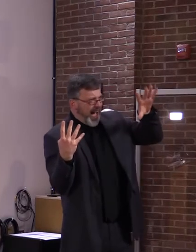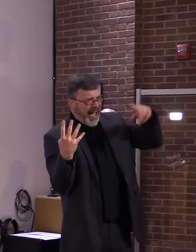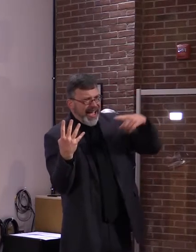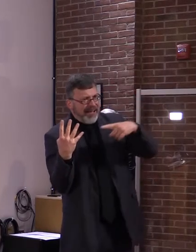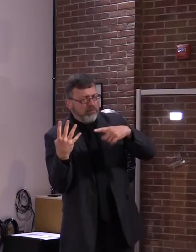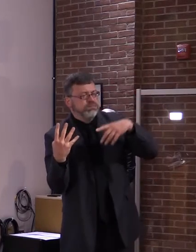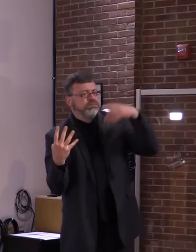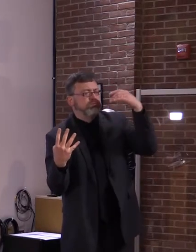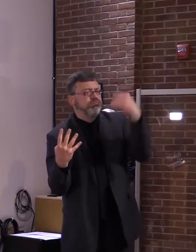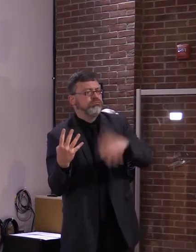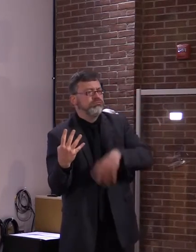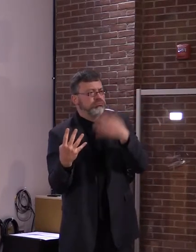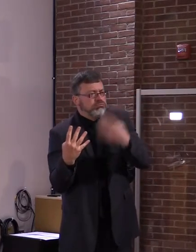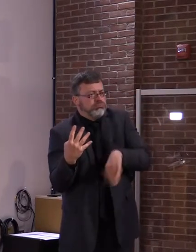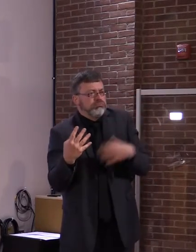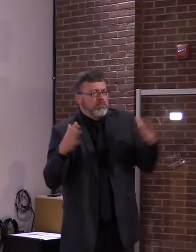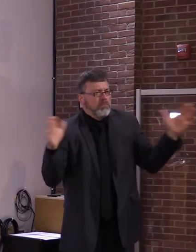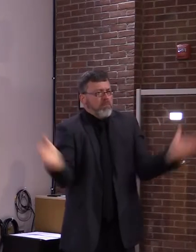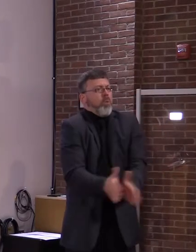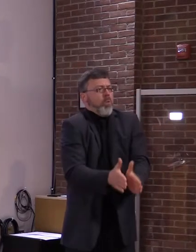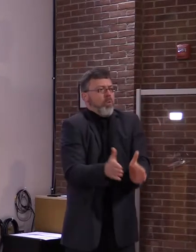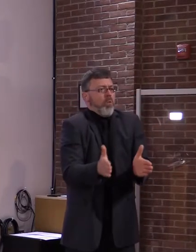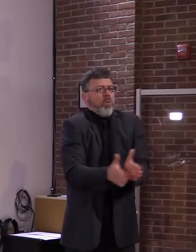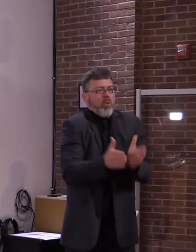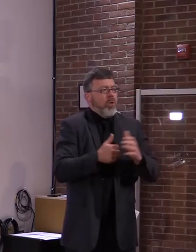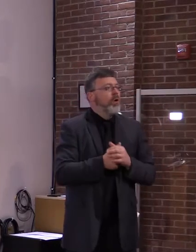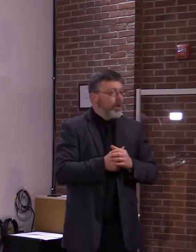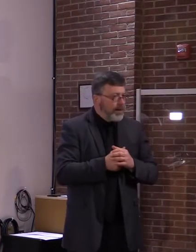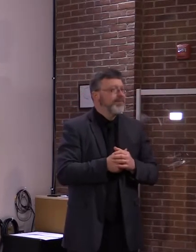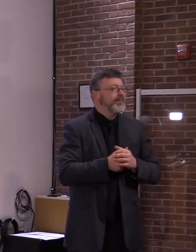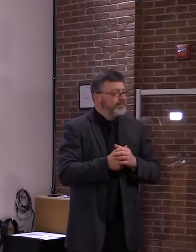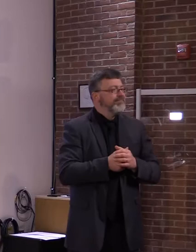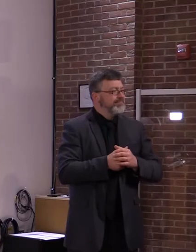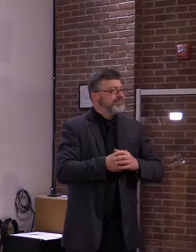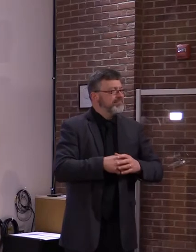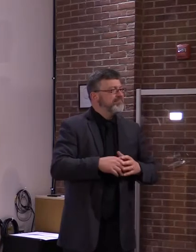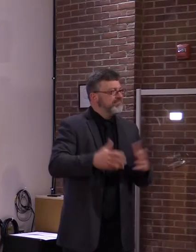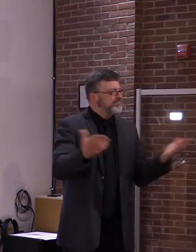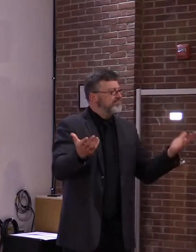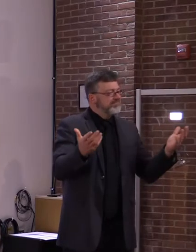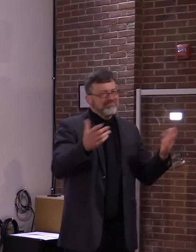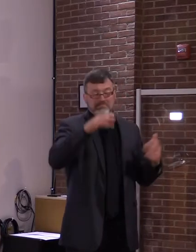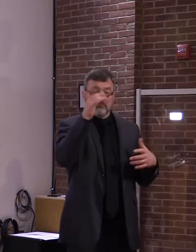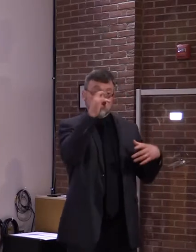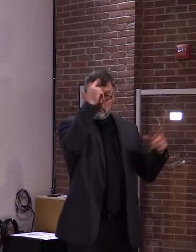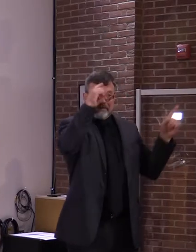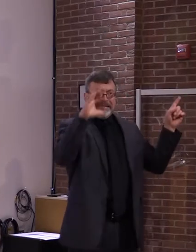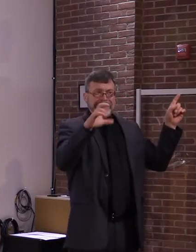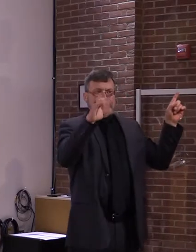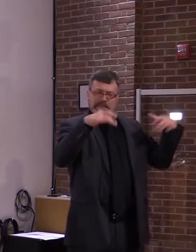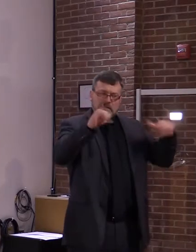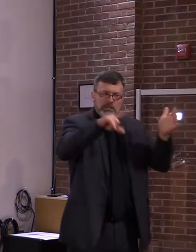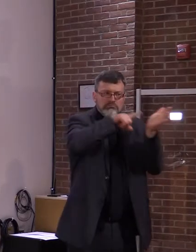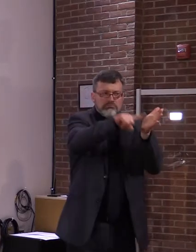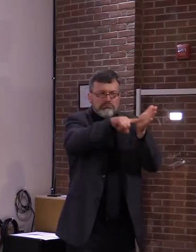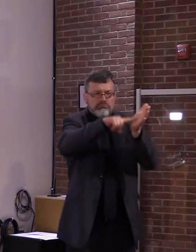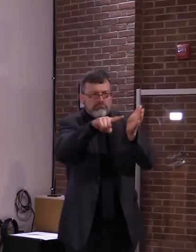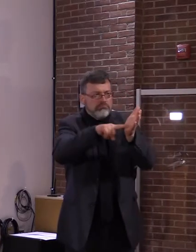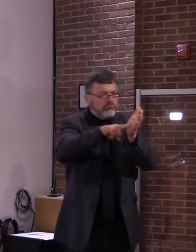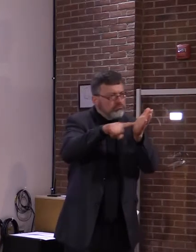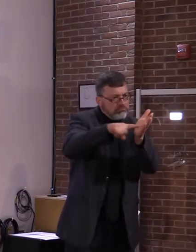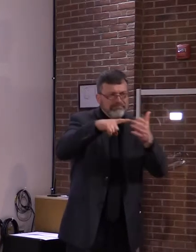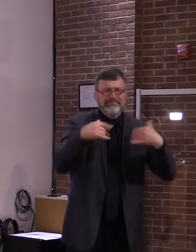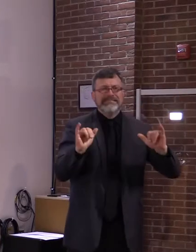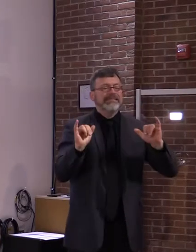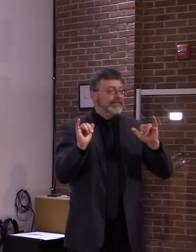risk. This leads me to my final note about the reporting of adverse events in relation